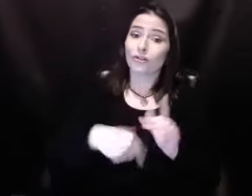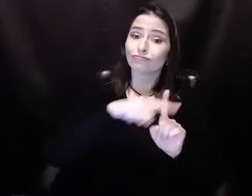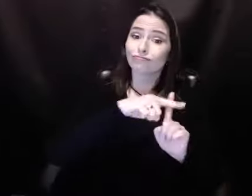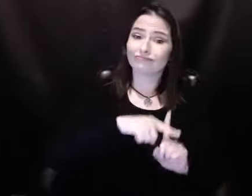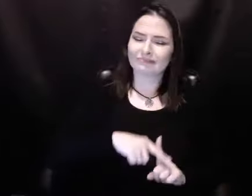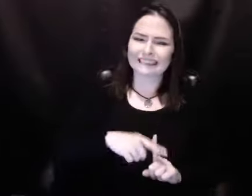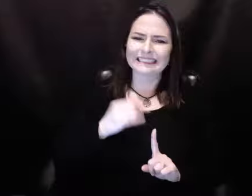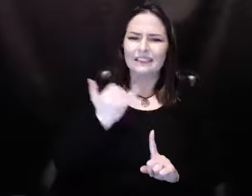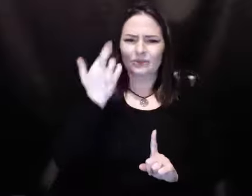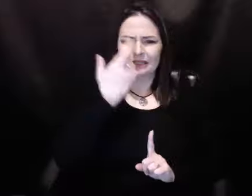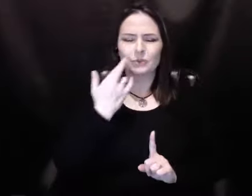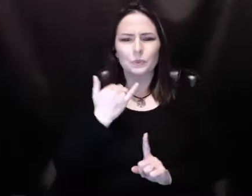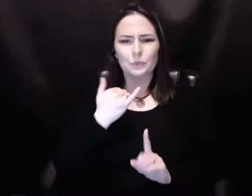Okay.